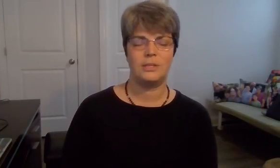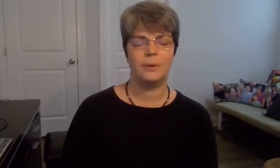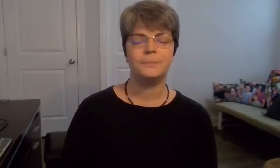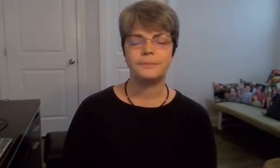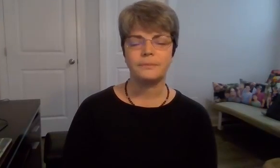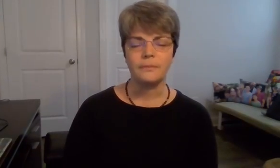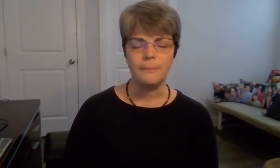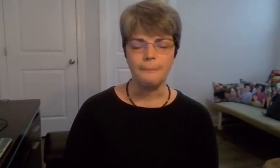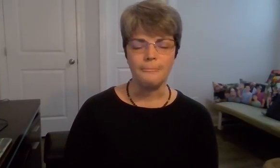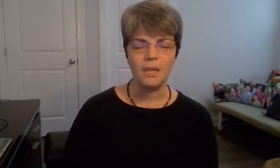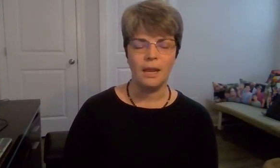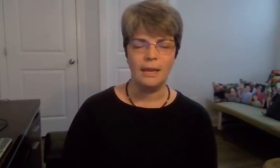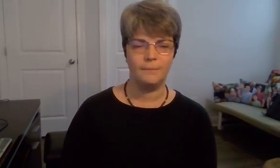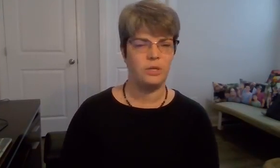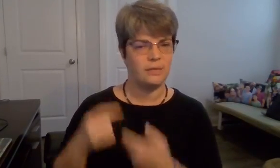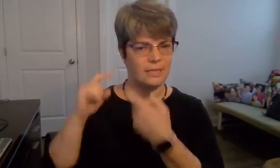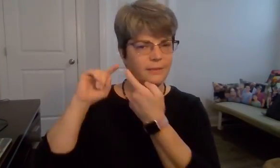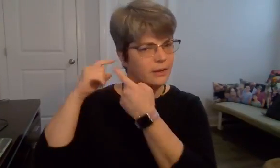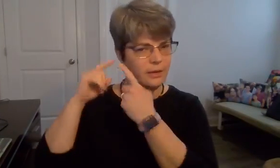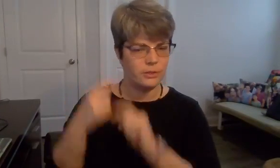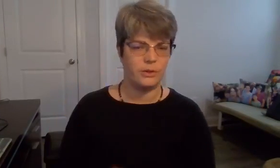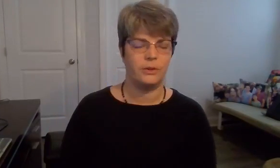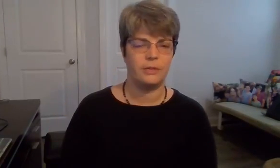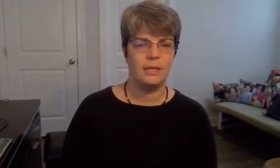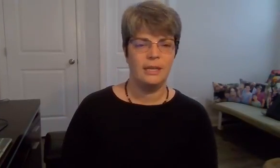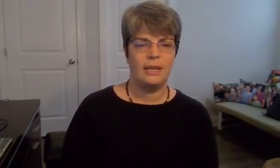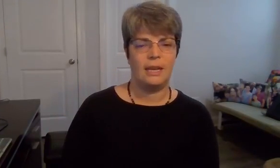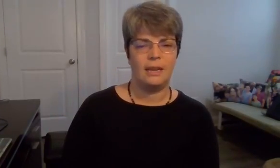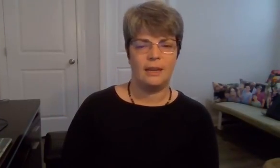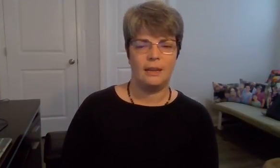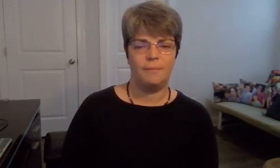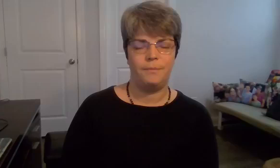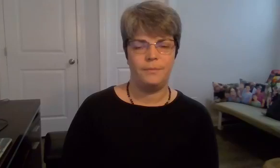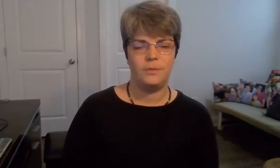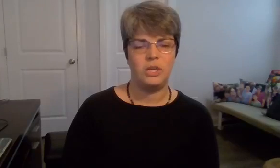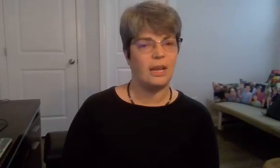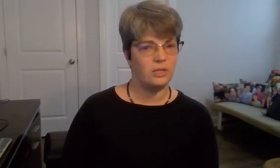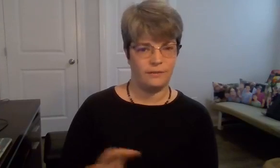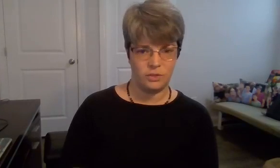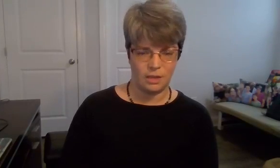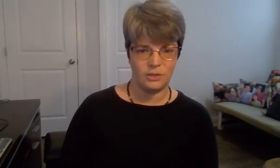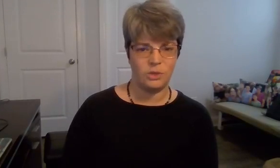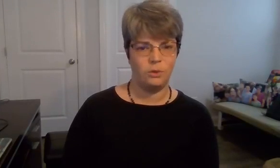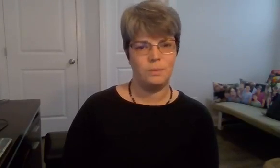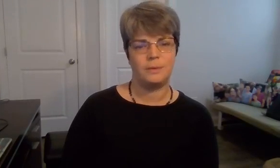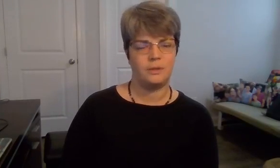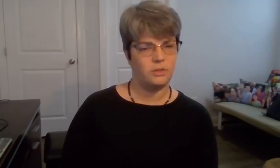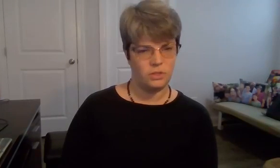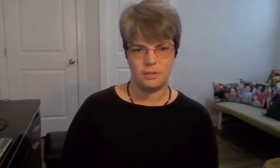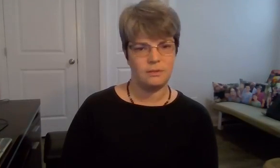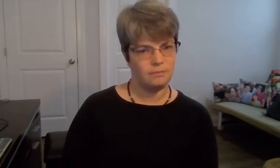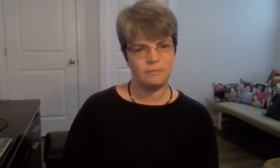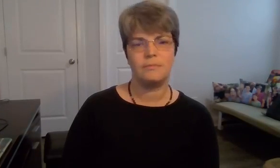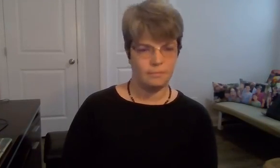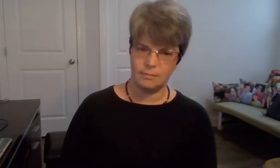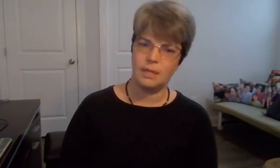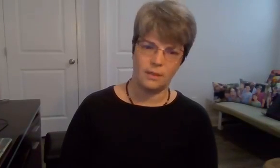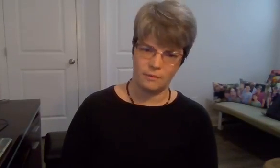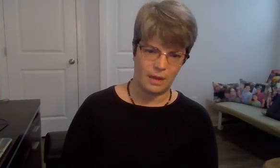So she would sign that her ears hurt. And she actually eventually got tubes because she was in a lot of pain